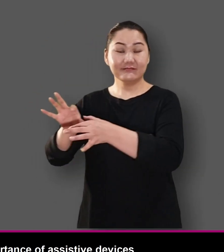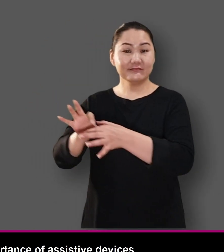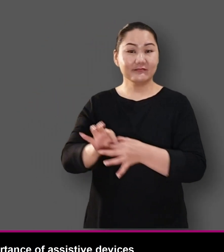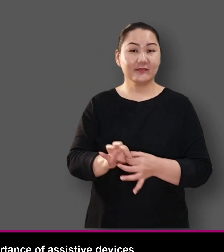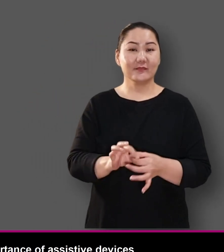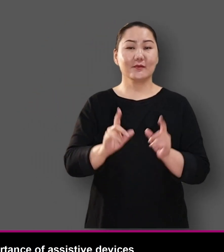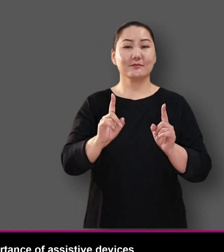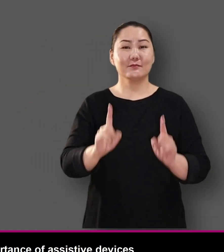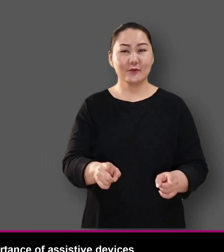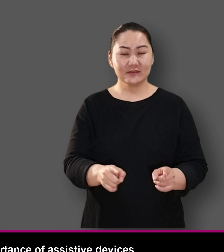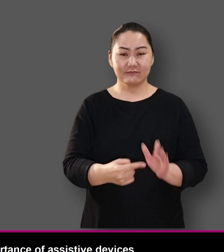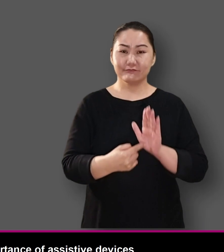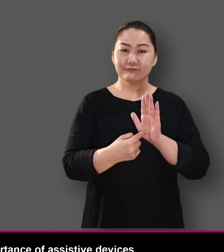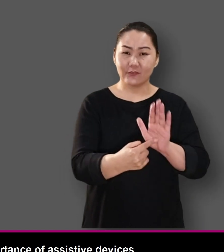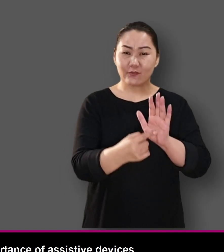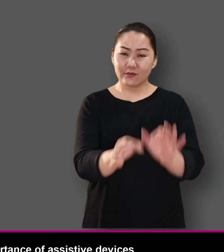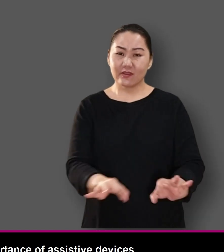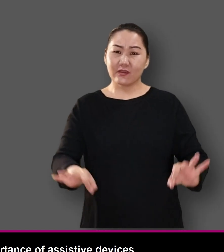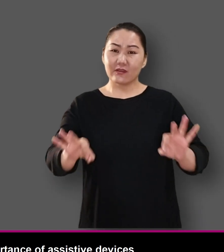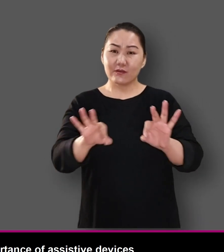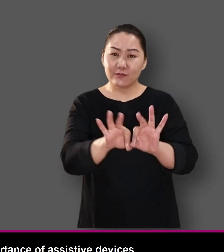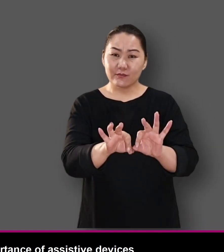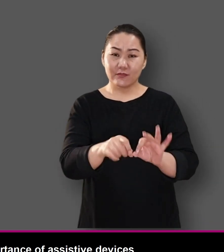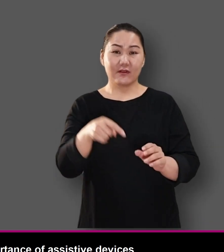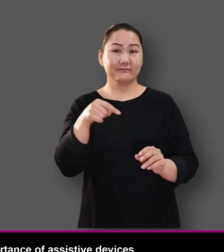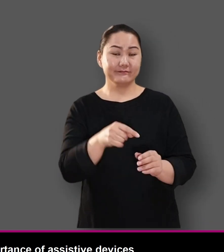to highlight the importance of assistive devices